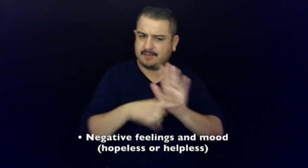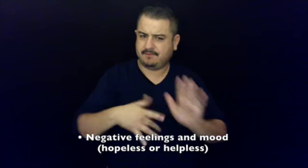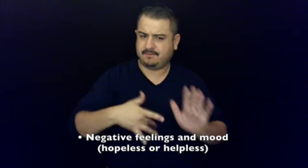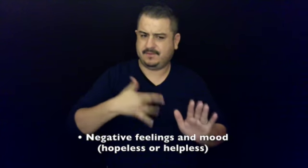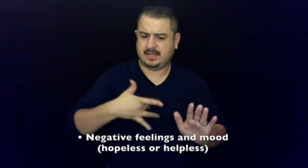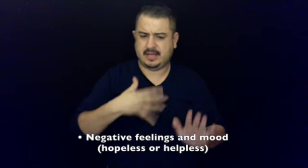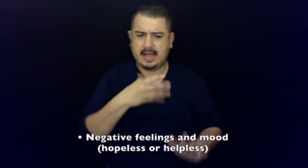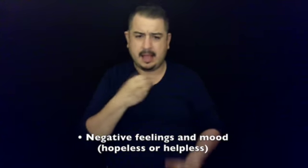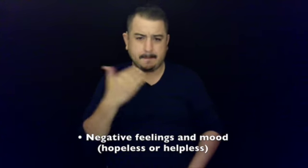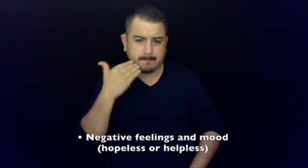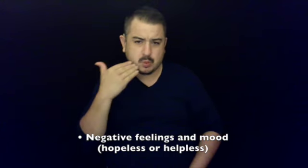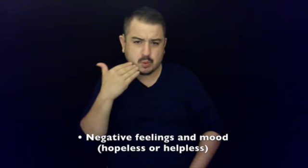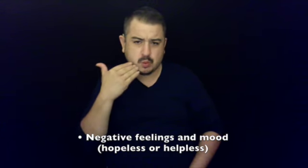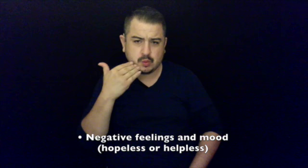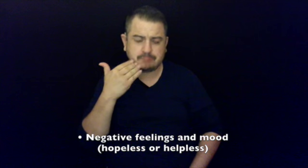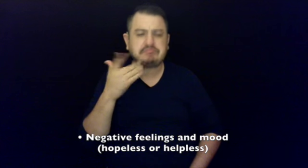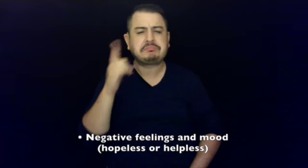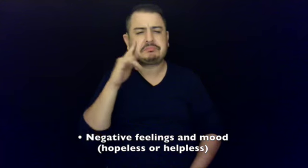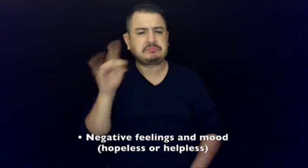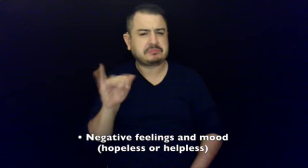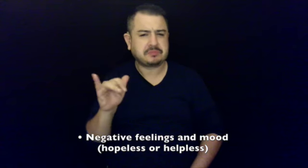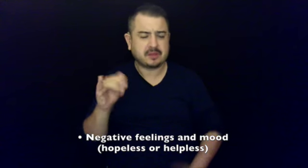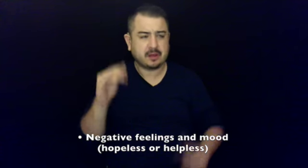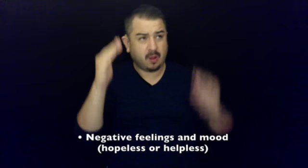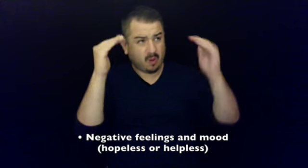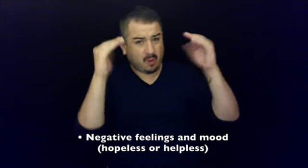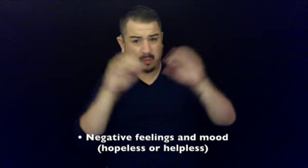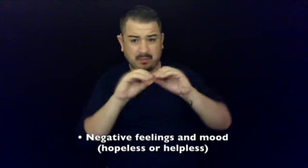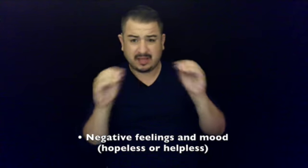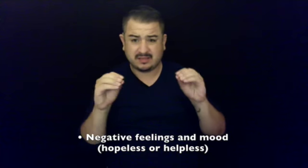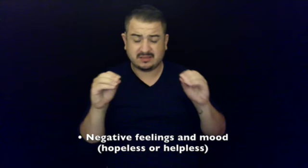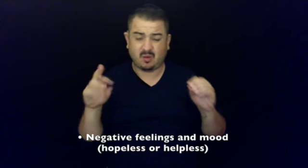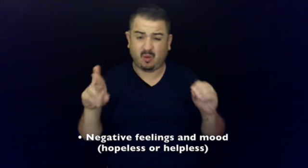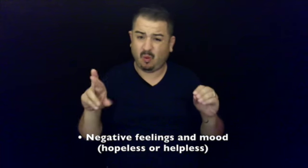negative feelings and mood, hopeless or helpless,